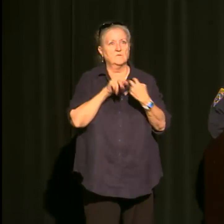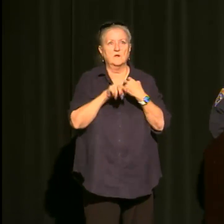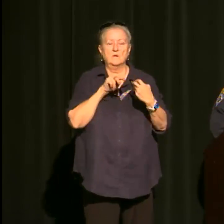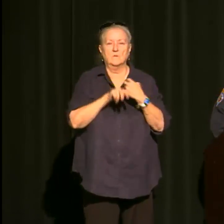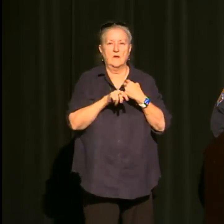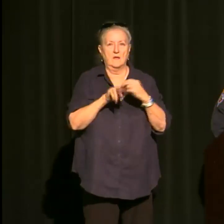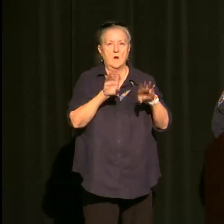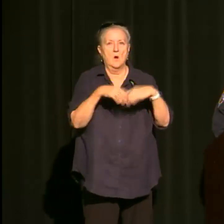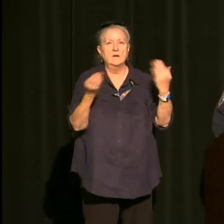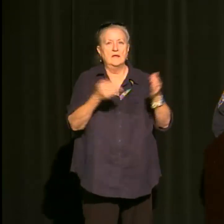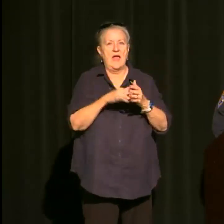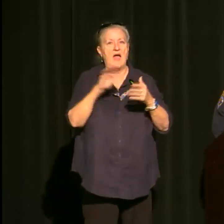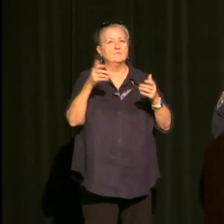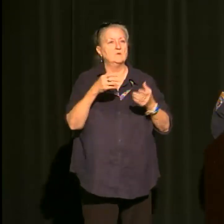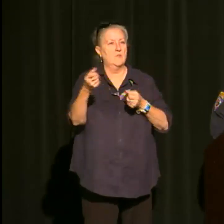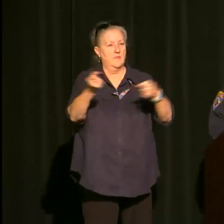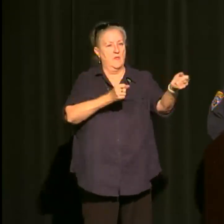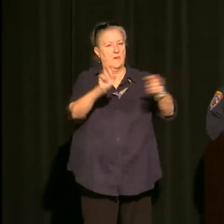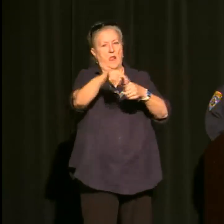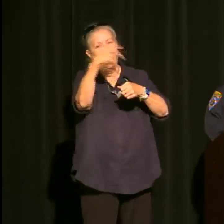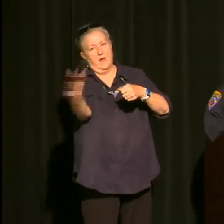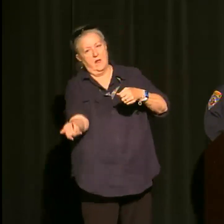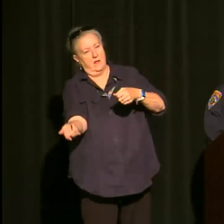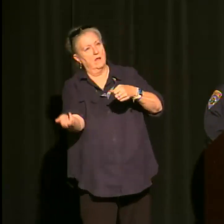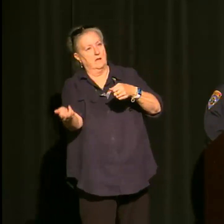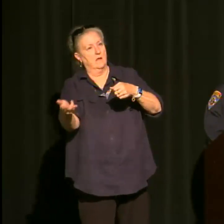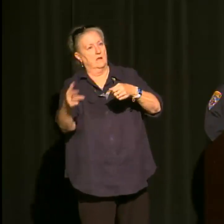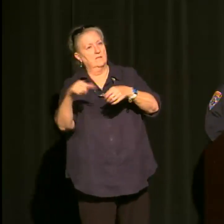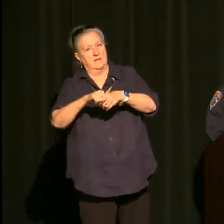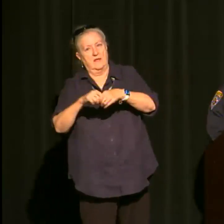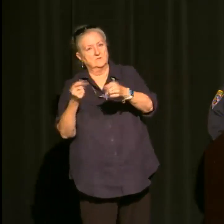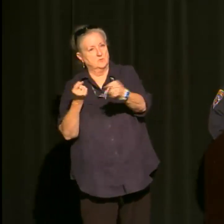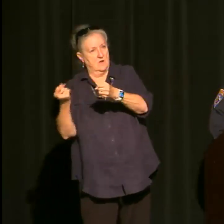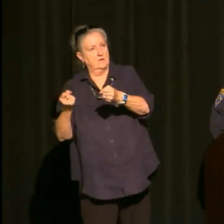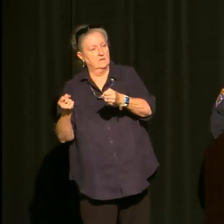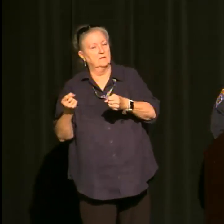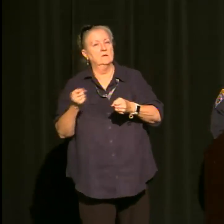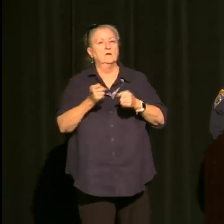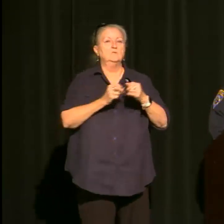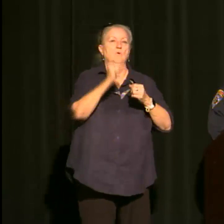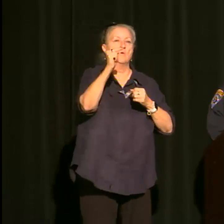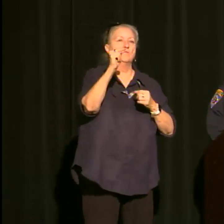the tanker truck overturned northbound 101 at Turnpike.